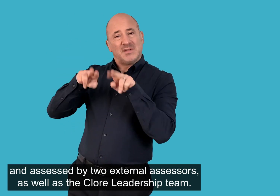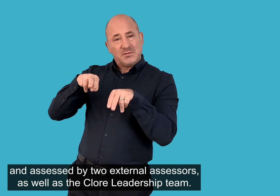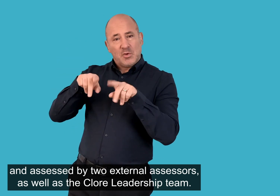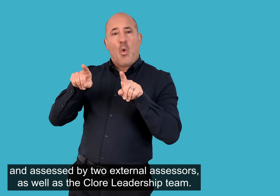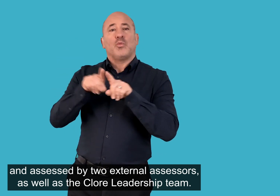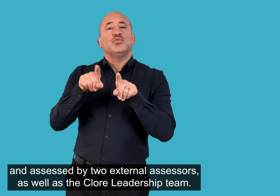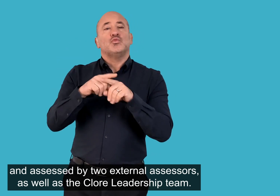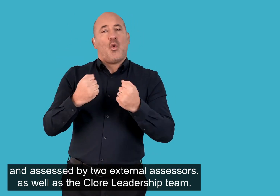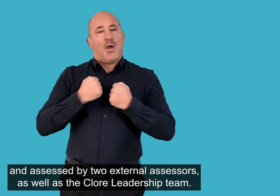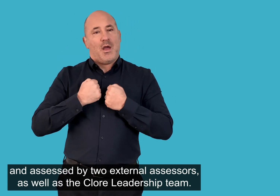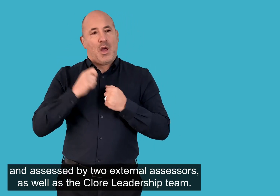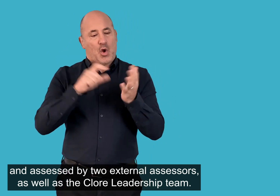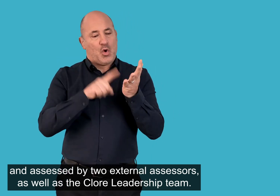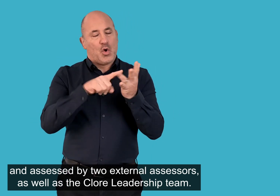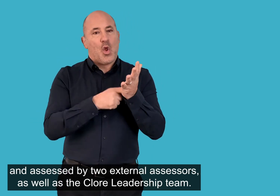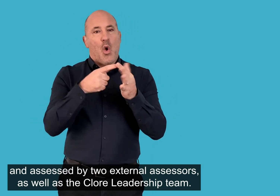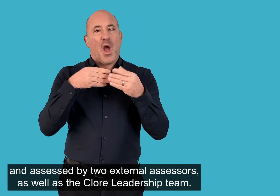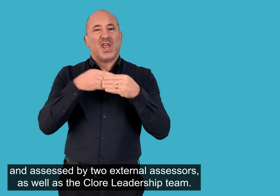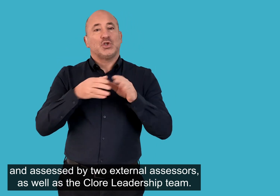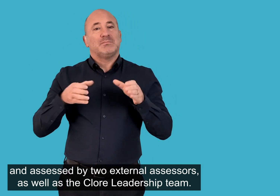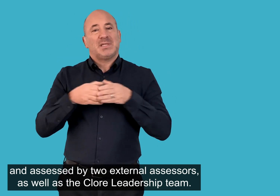assessors as well as the Clore leadership team.